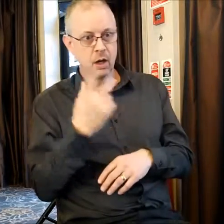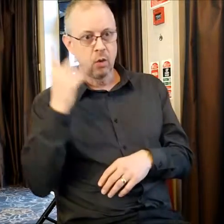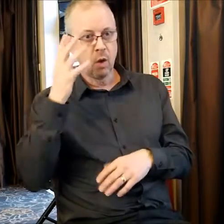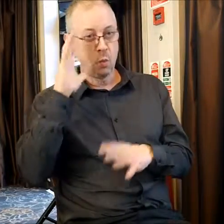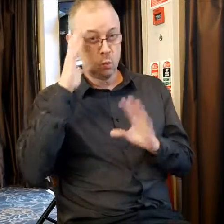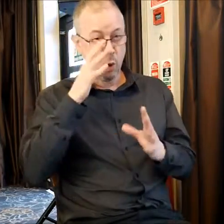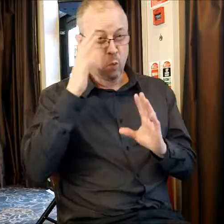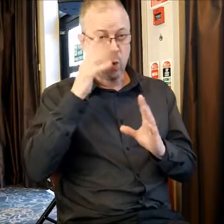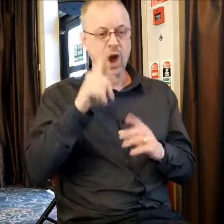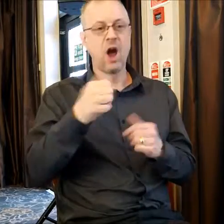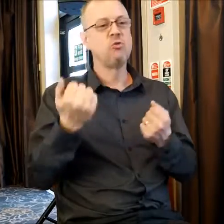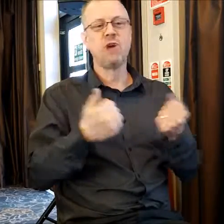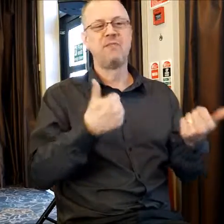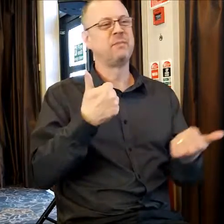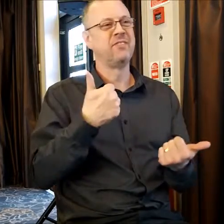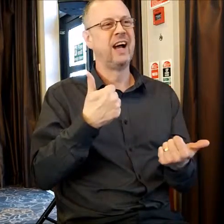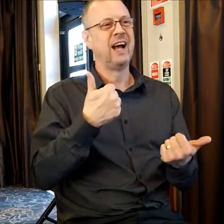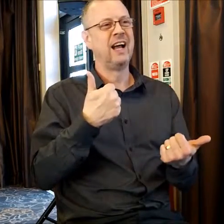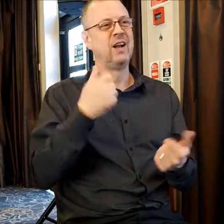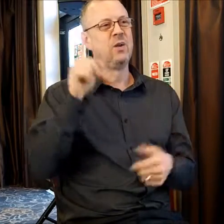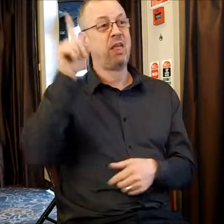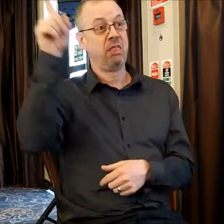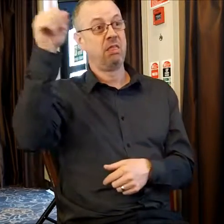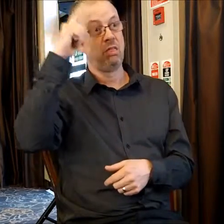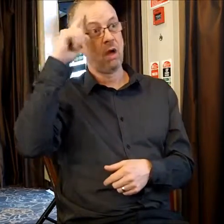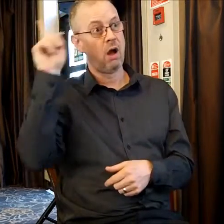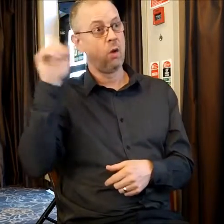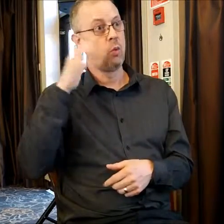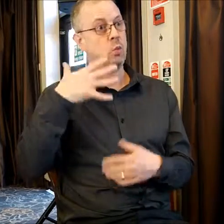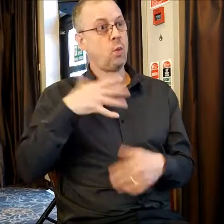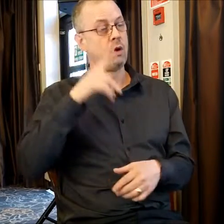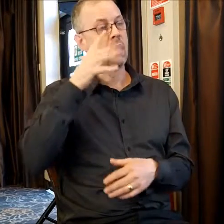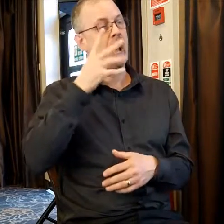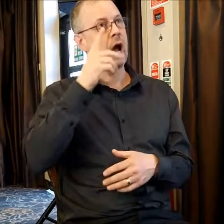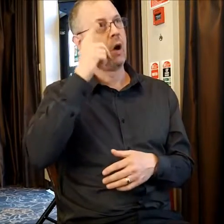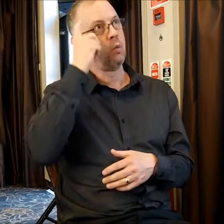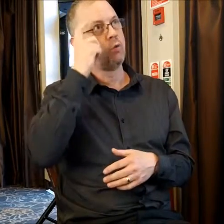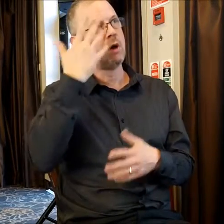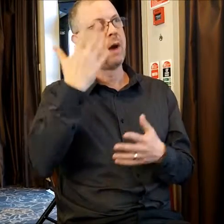we needed an insurance claim. I was really upset about it because all I could think about